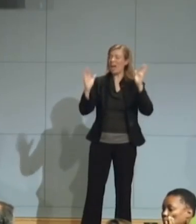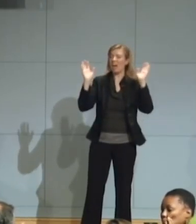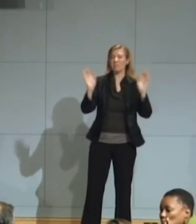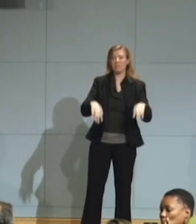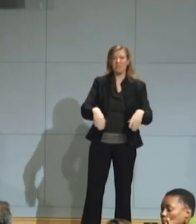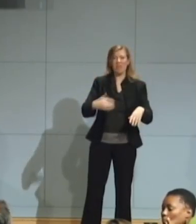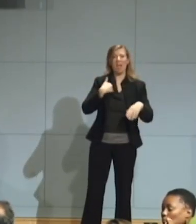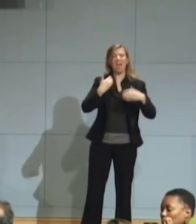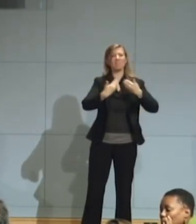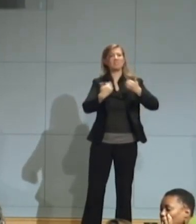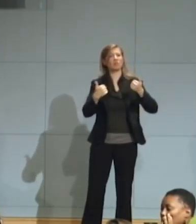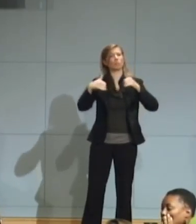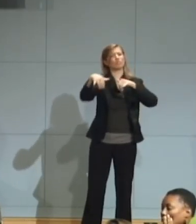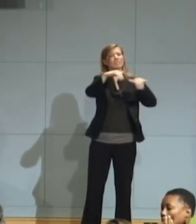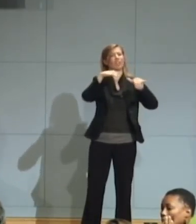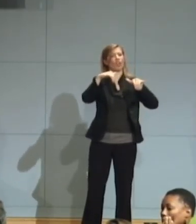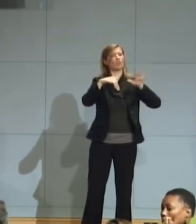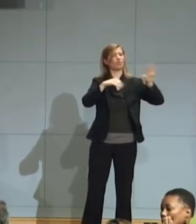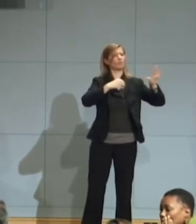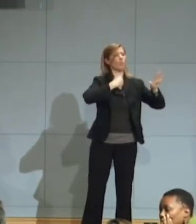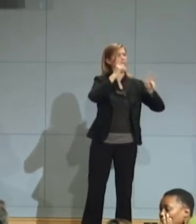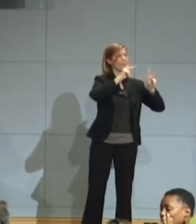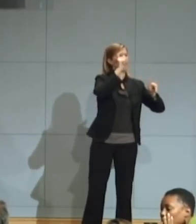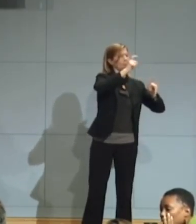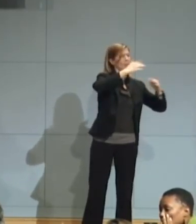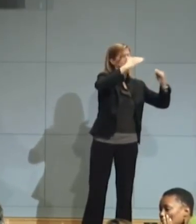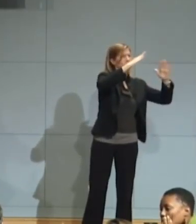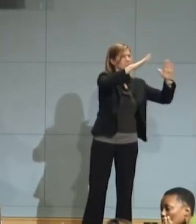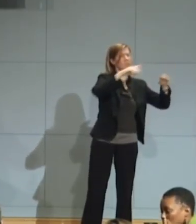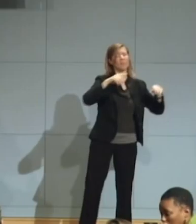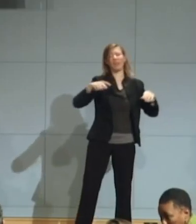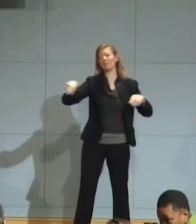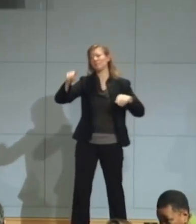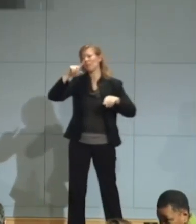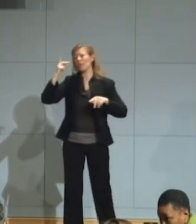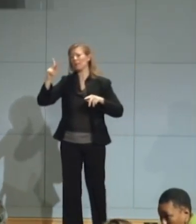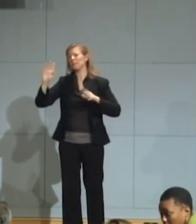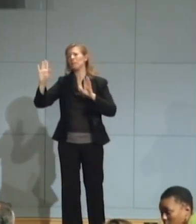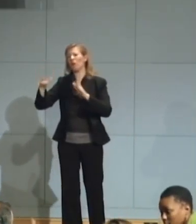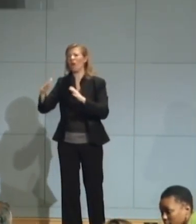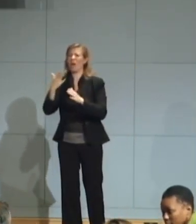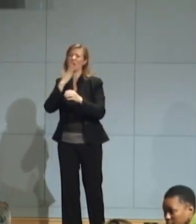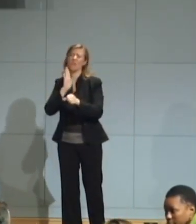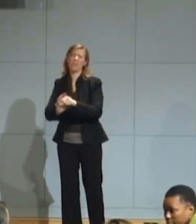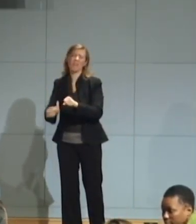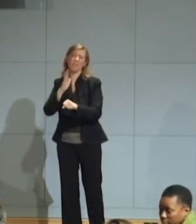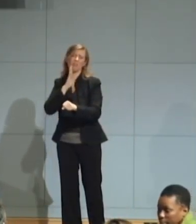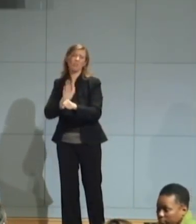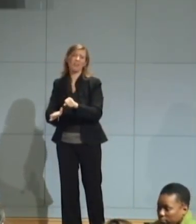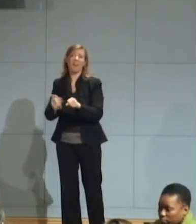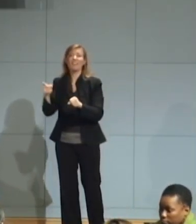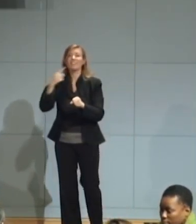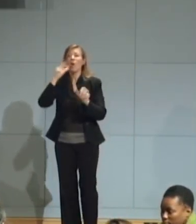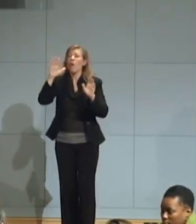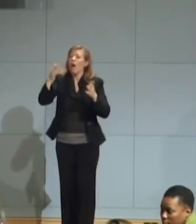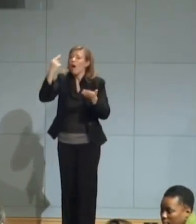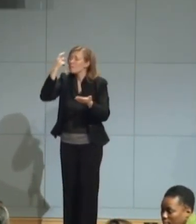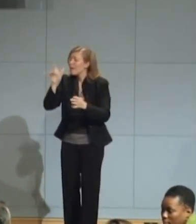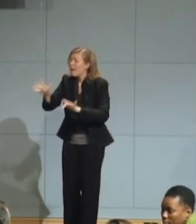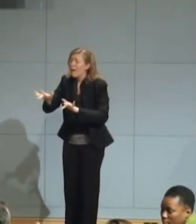is wide enough to mask these huge disparities in opportunity. There is